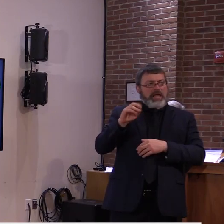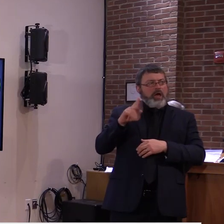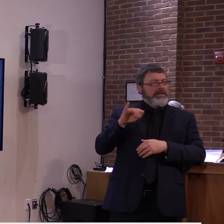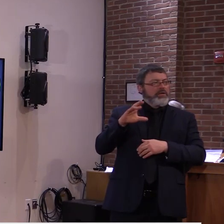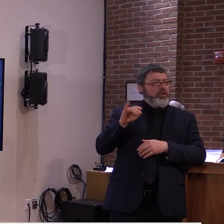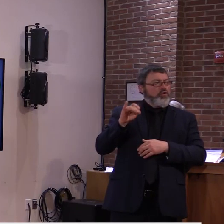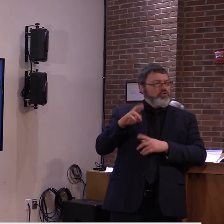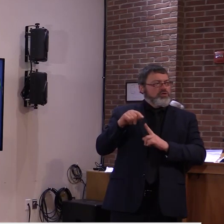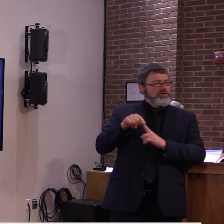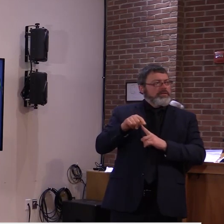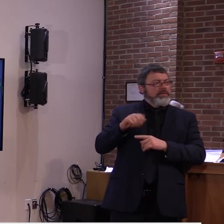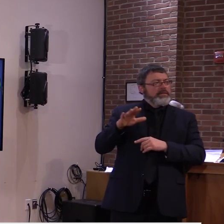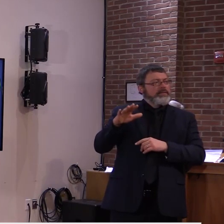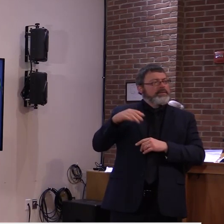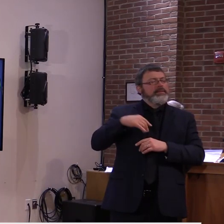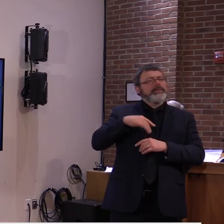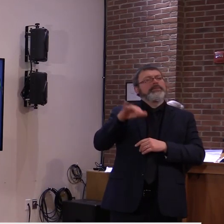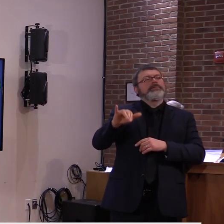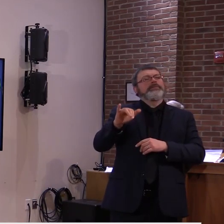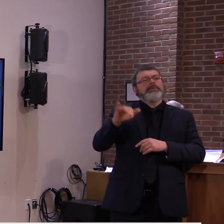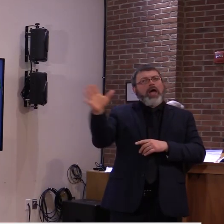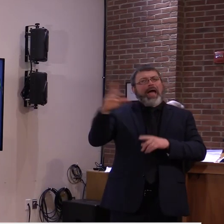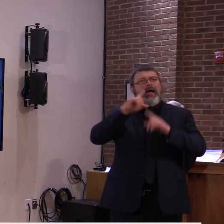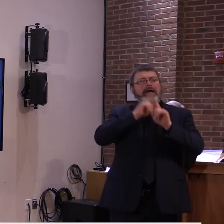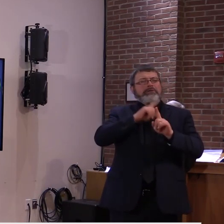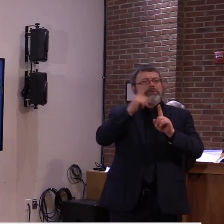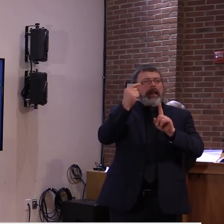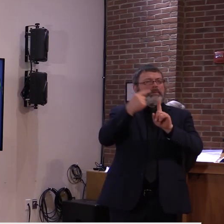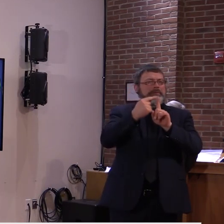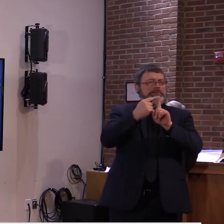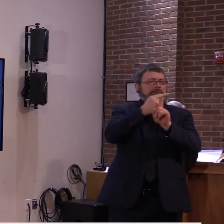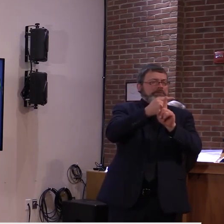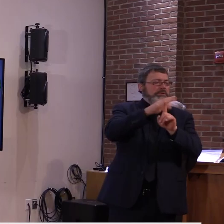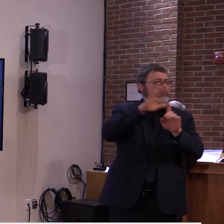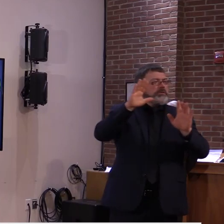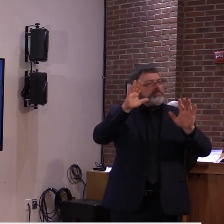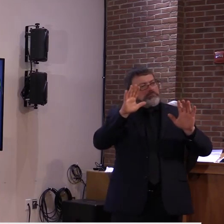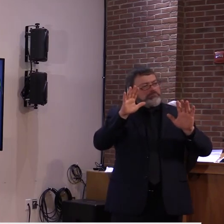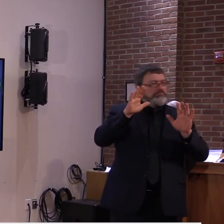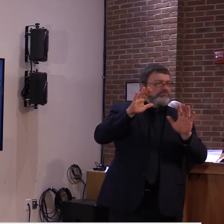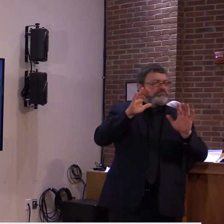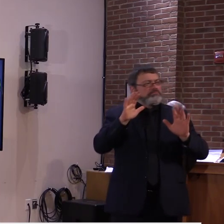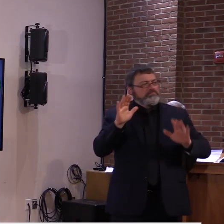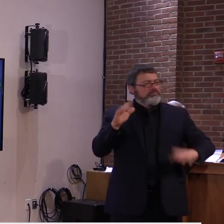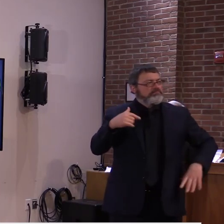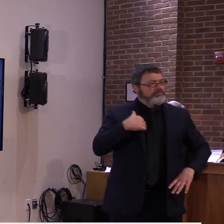or work sites do their work. Does that make sense?